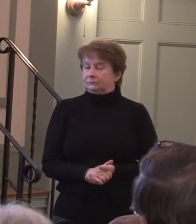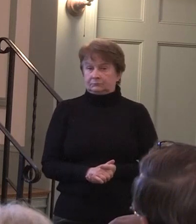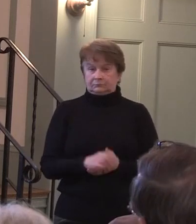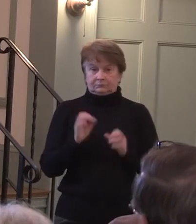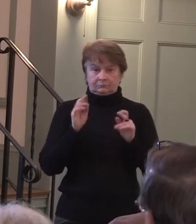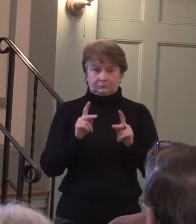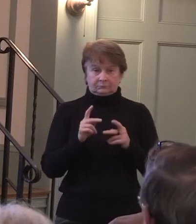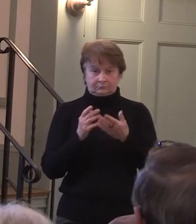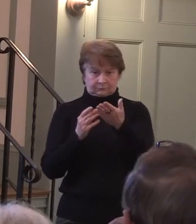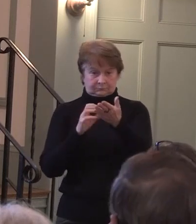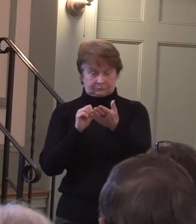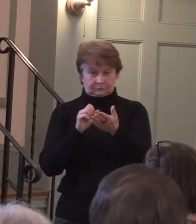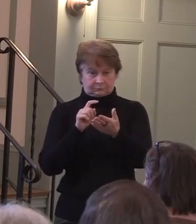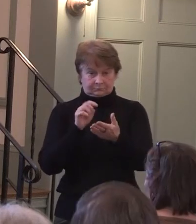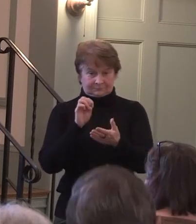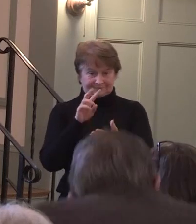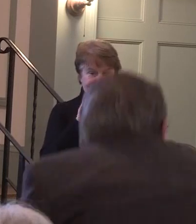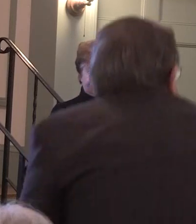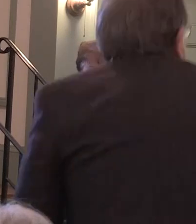Okay, yep.